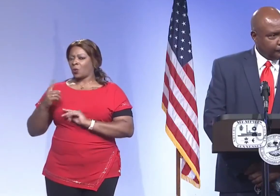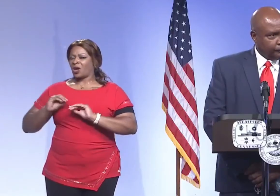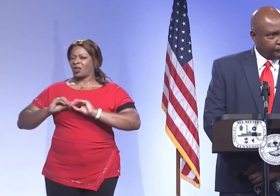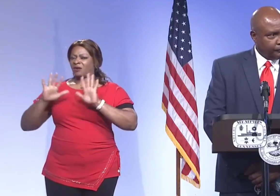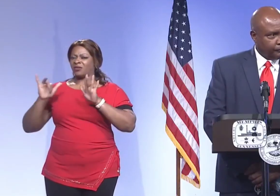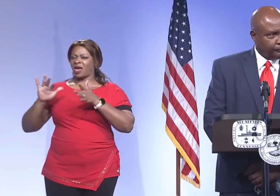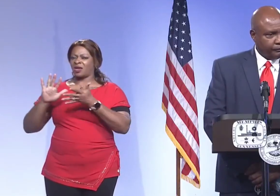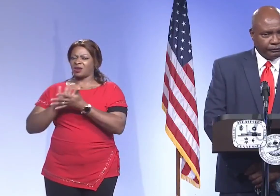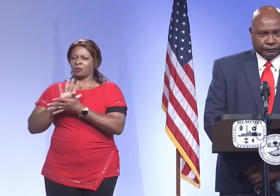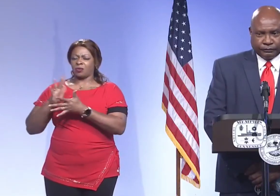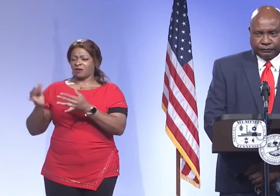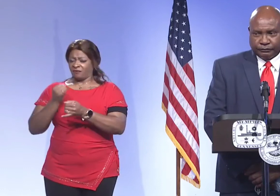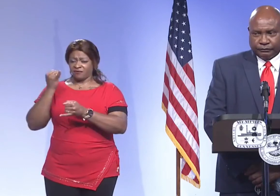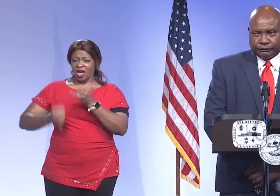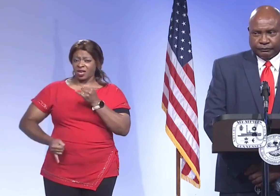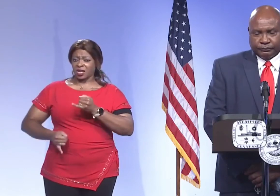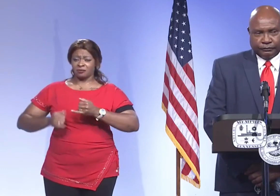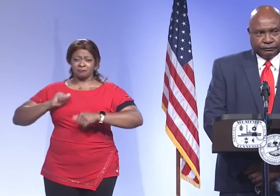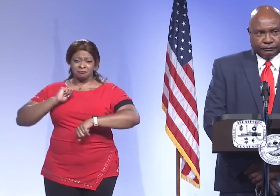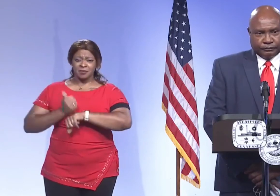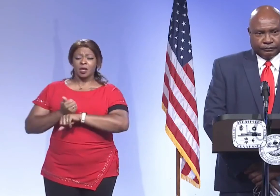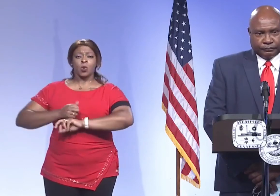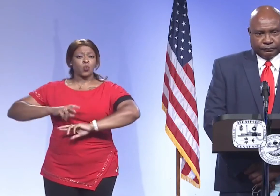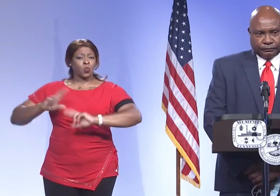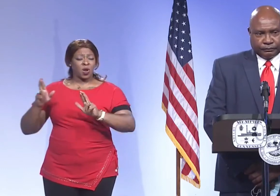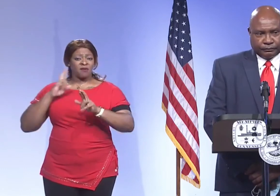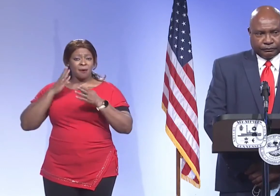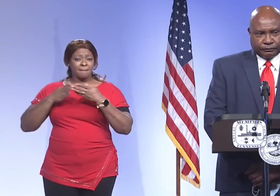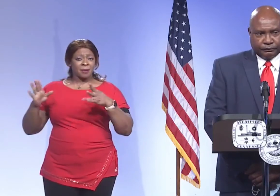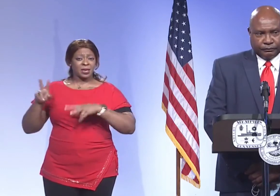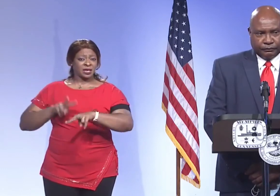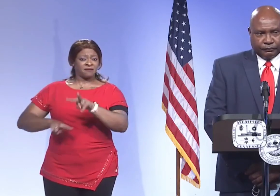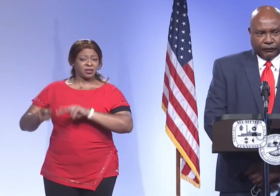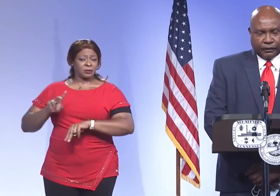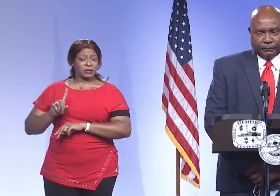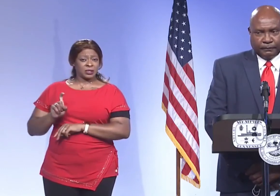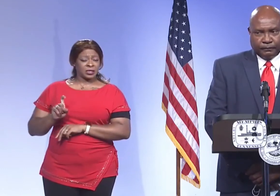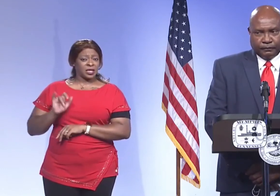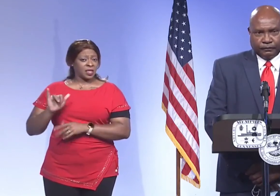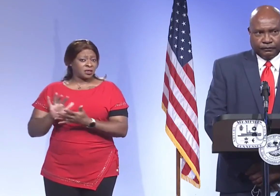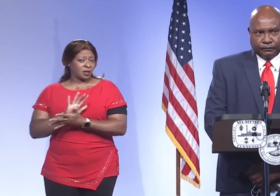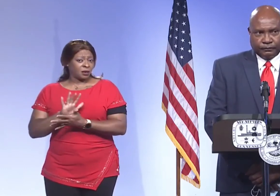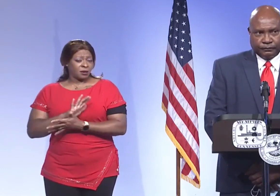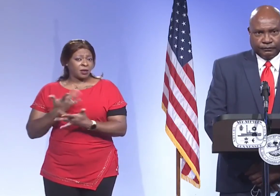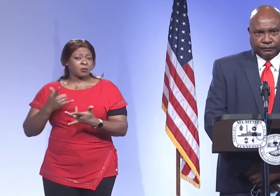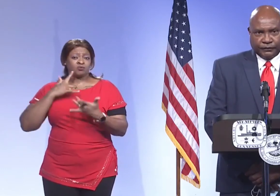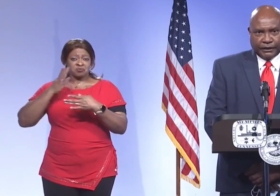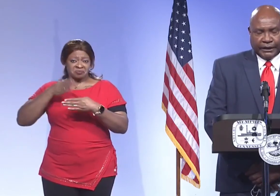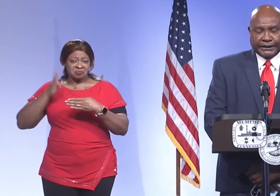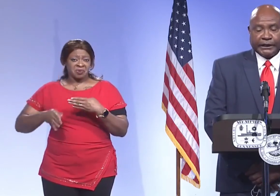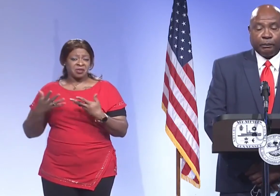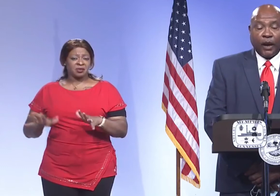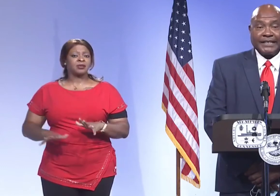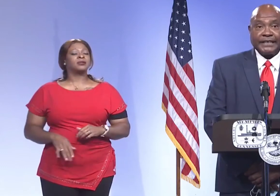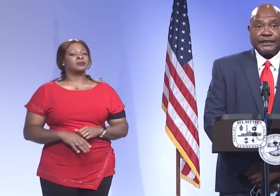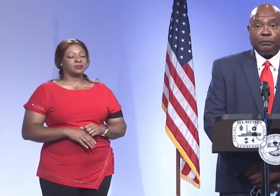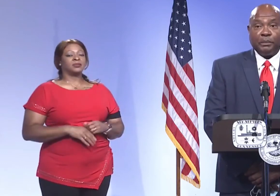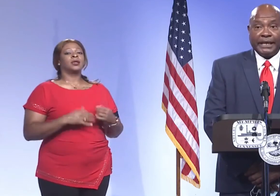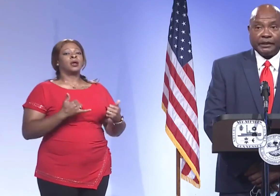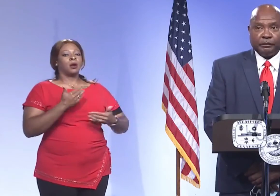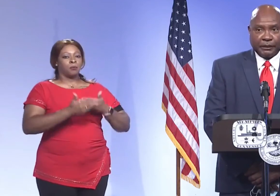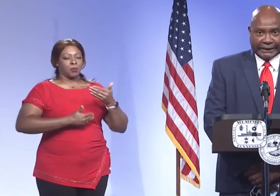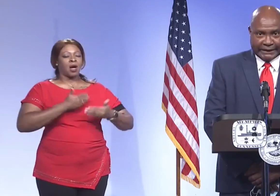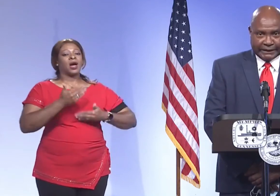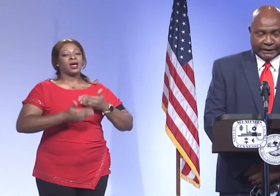document finalized and available for public viewing? Has that document been completed? It is in the process of